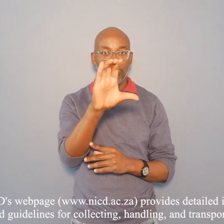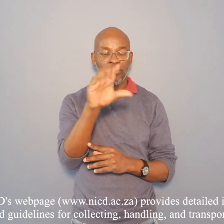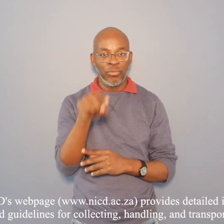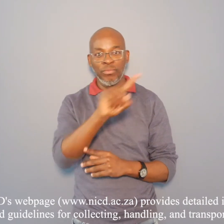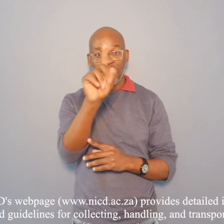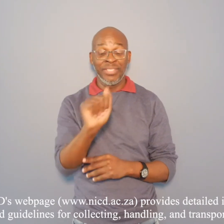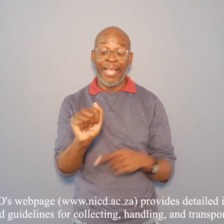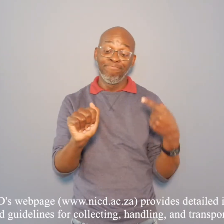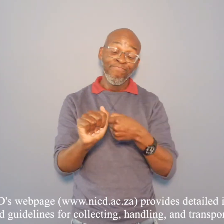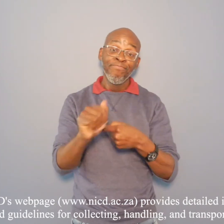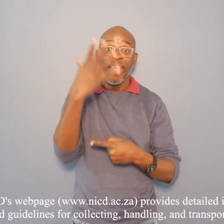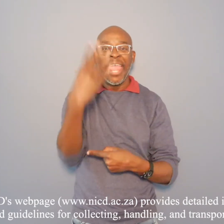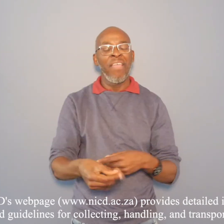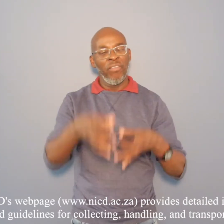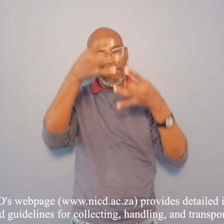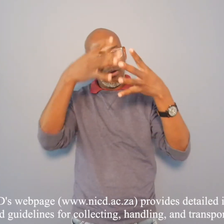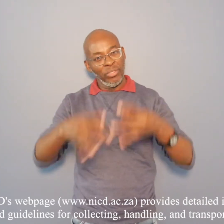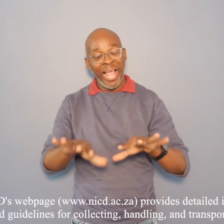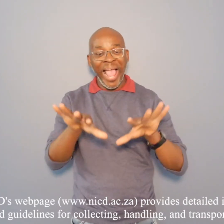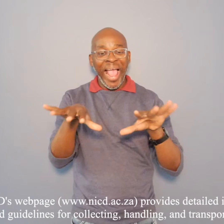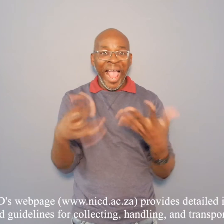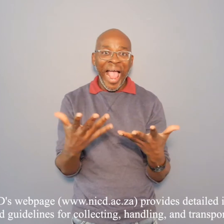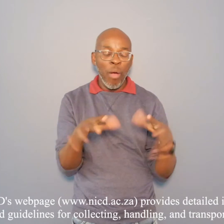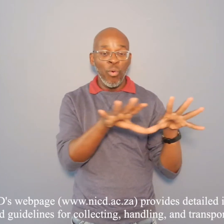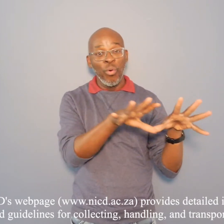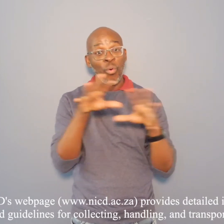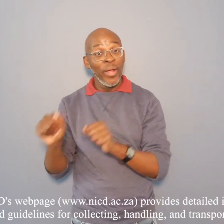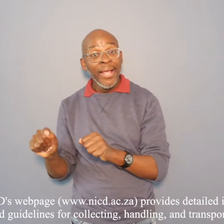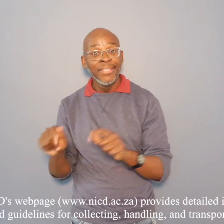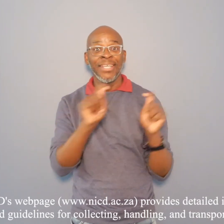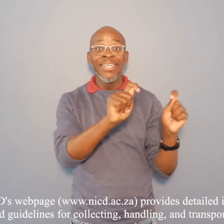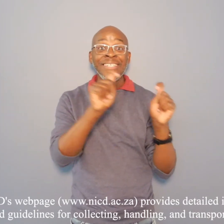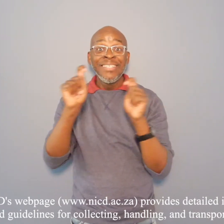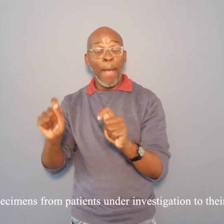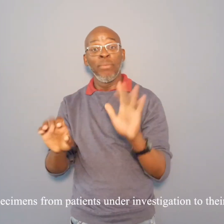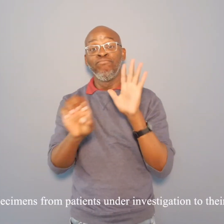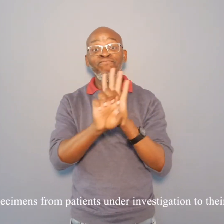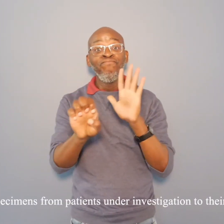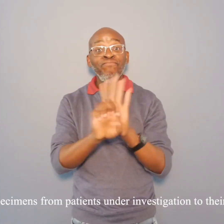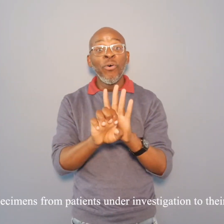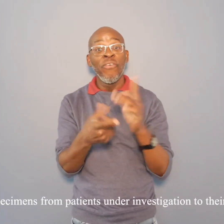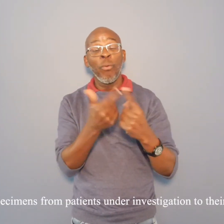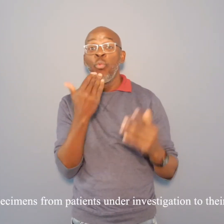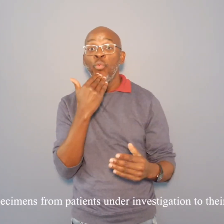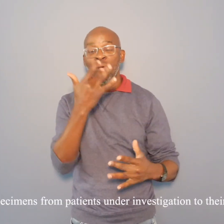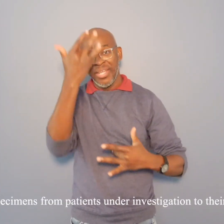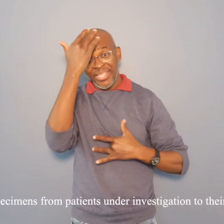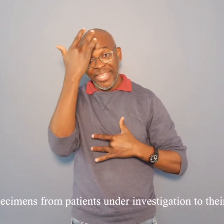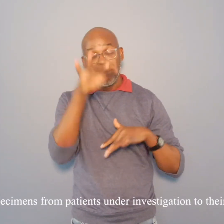www.nicd.ac.za. This provides detailed information and guidelines on how to collect and transport clinical specimens from patients